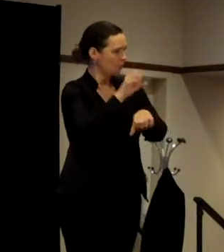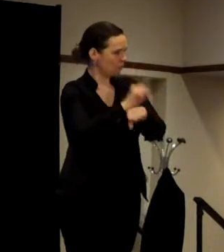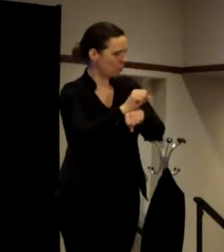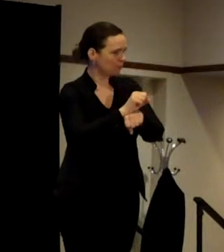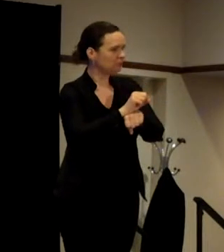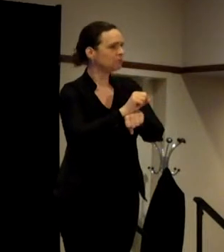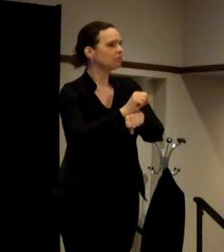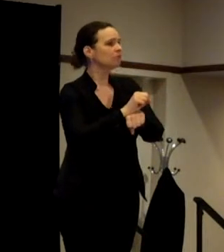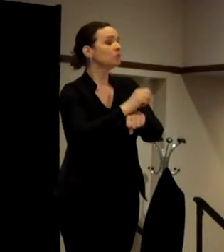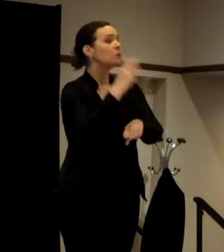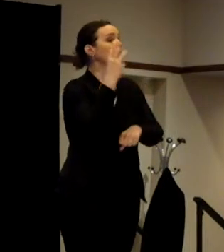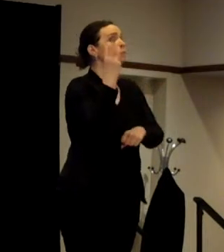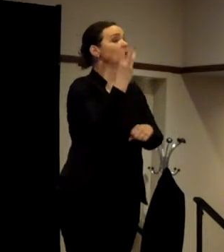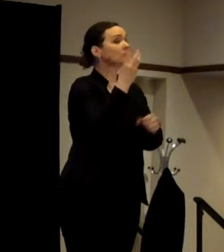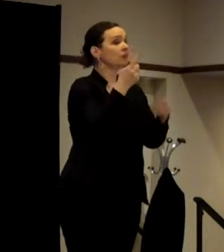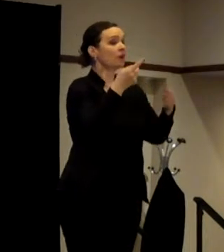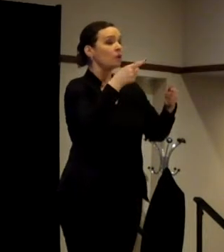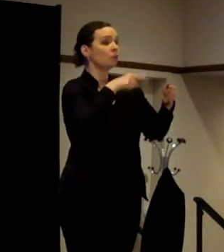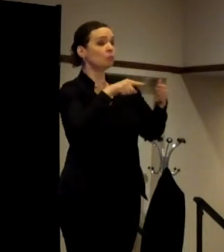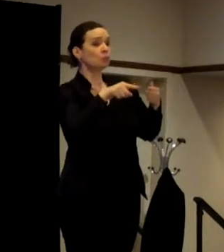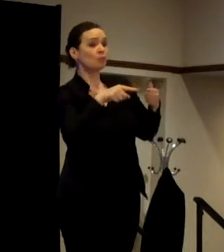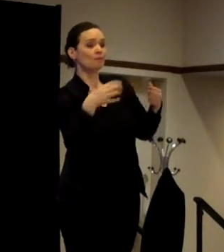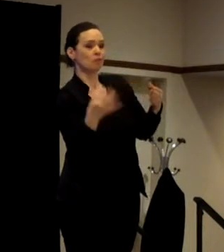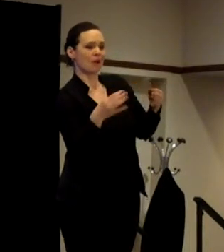Wednesday through Friday this week.